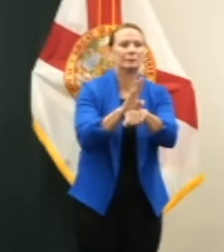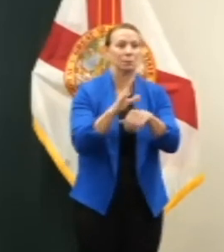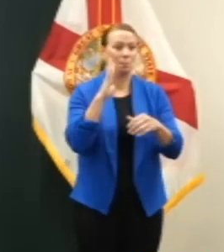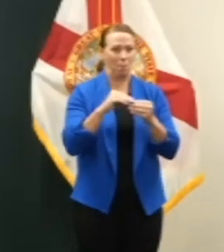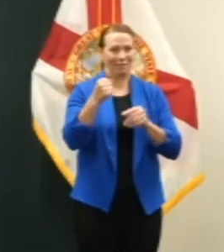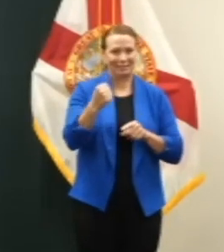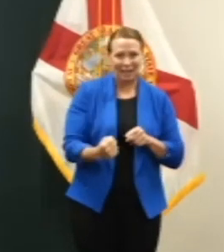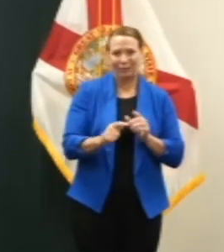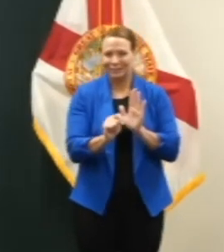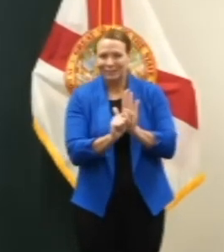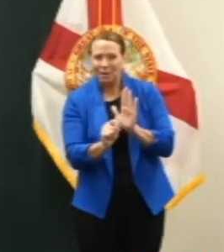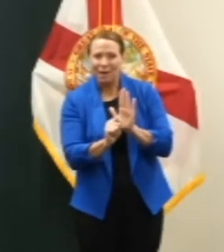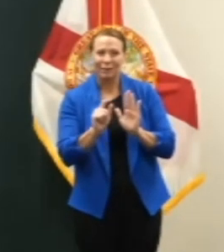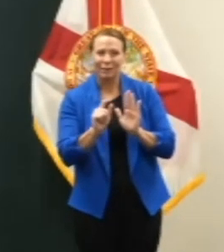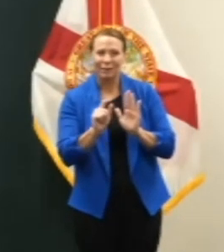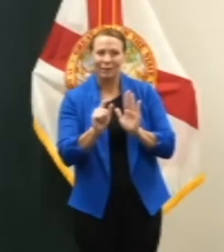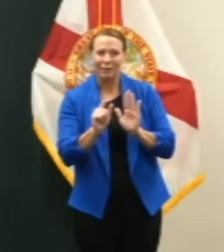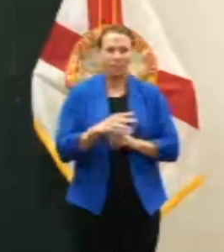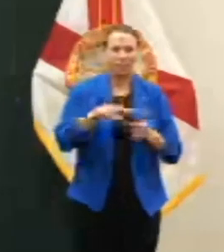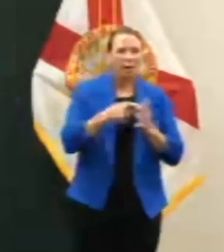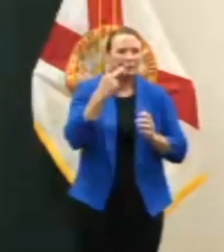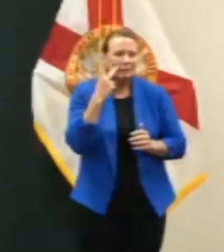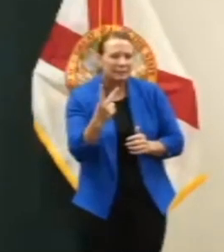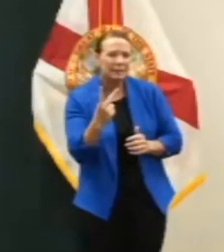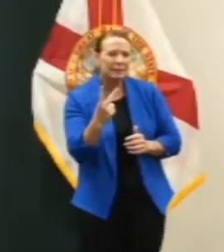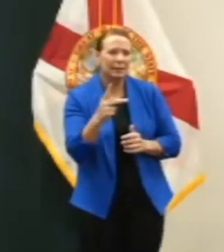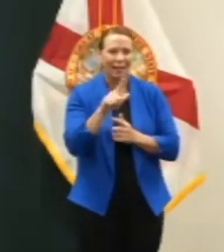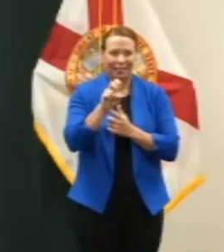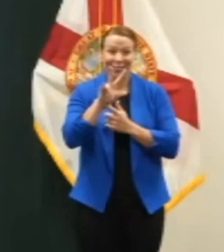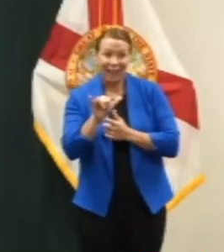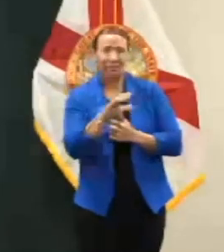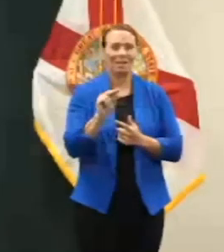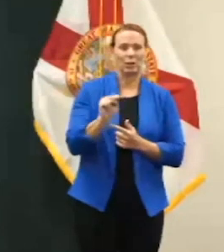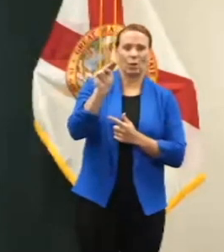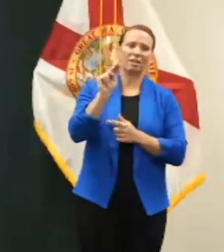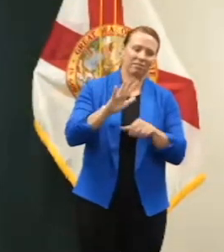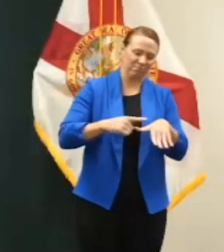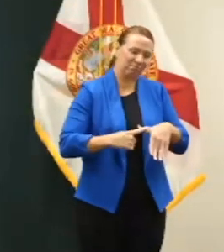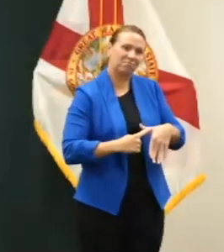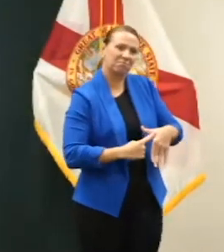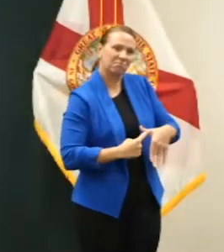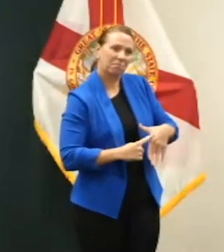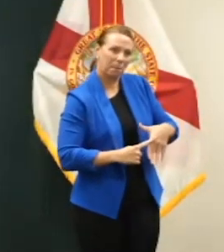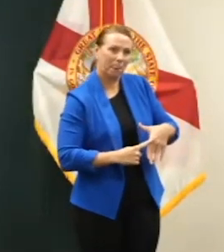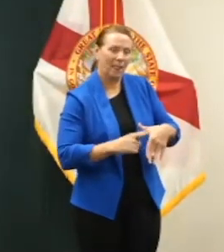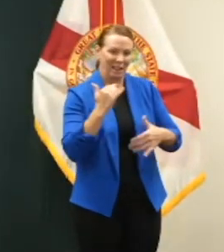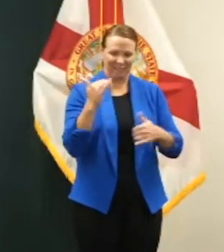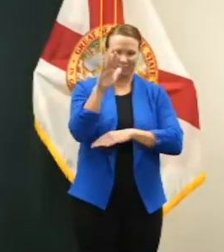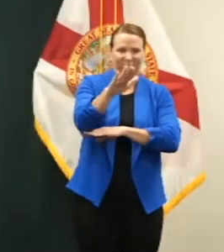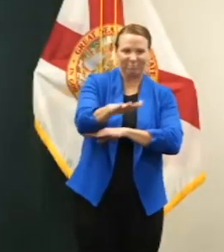see effects up in Levy and north of here. You're going to see as the day goes on, when we get into Wednesday, there's going to